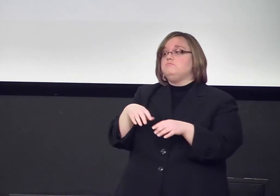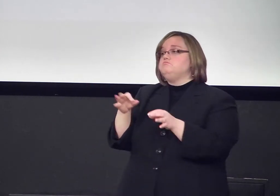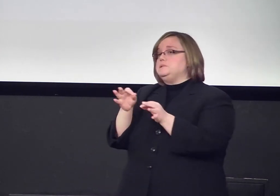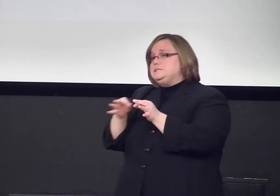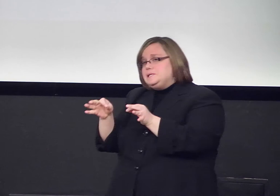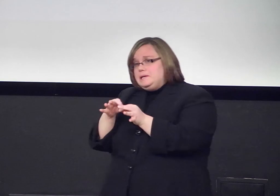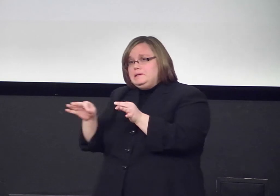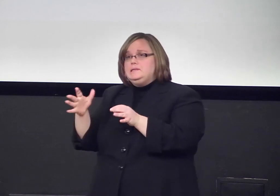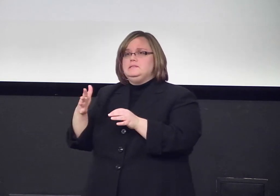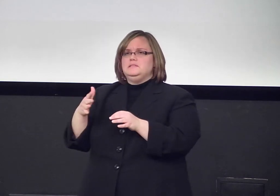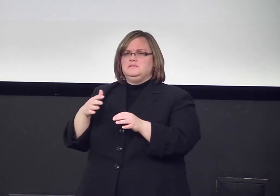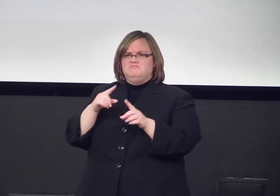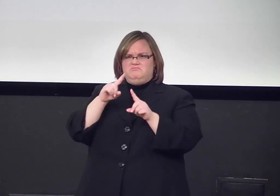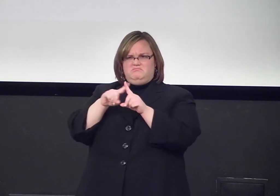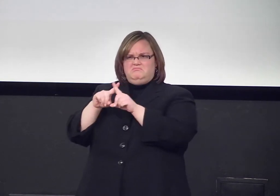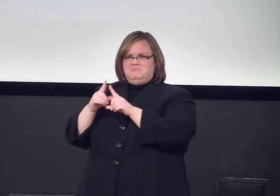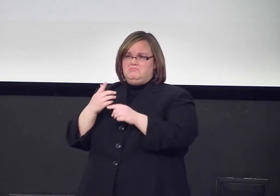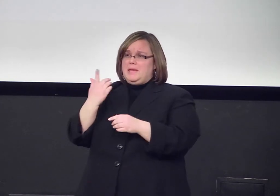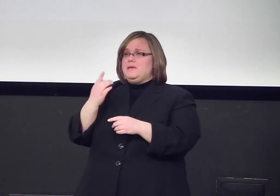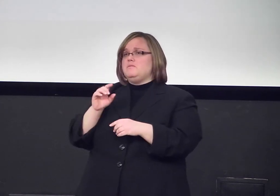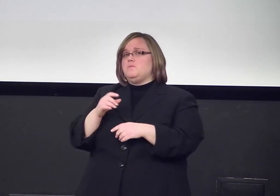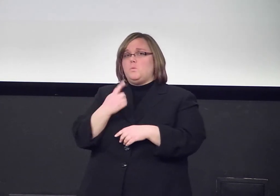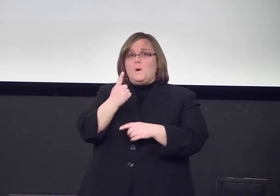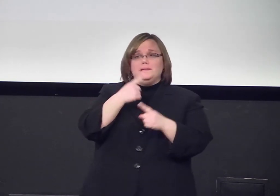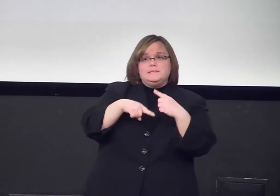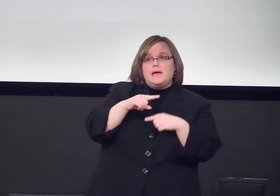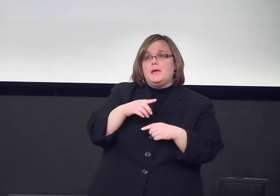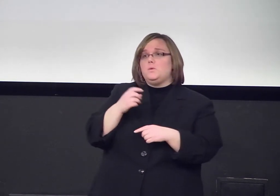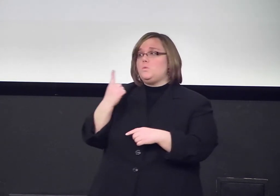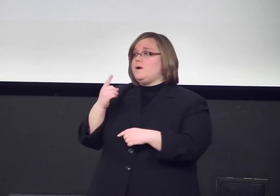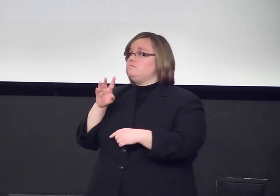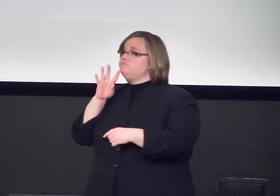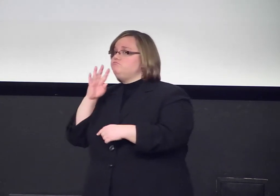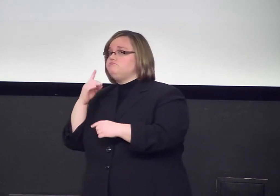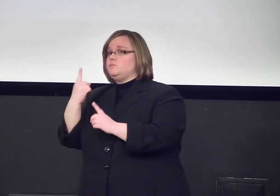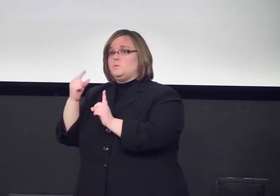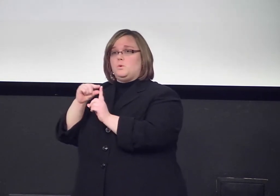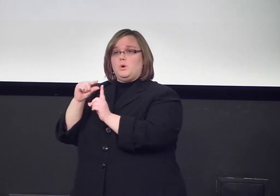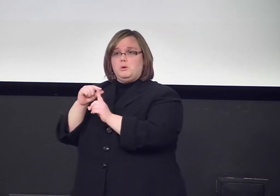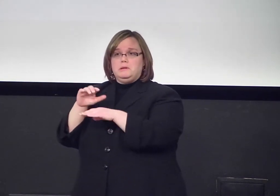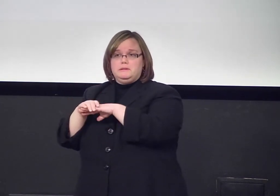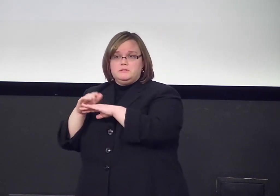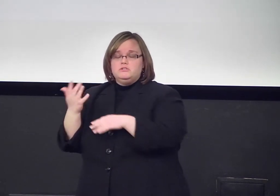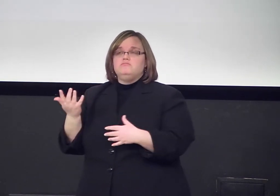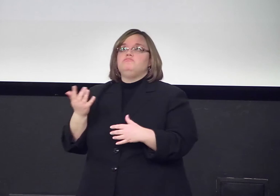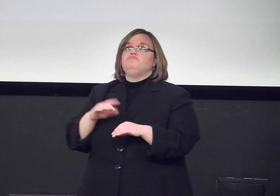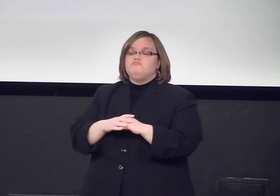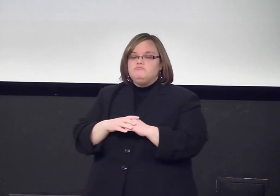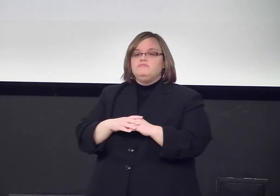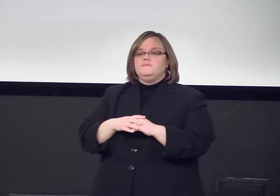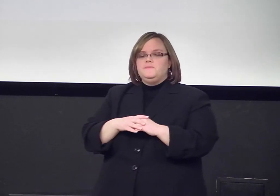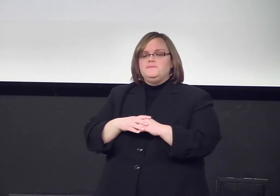maybe I add a word or a phrase. Maybe it's one sign or one spoken word in